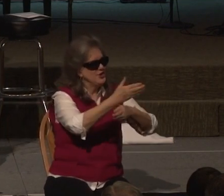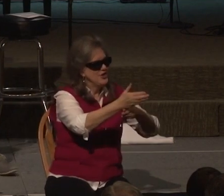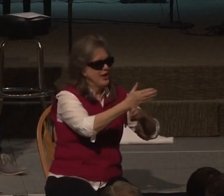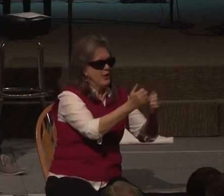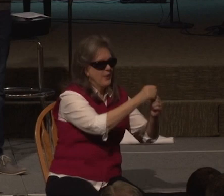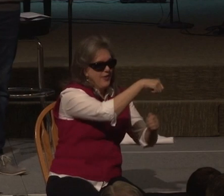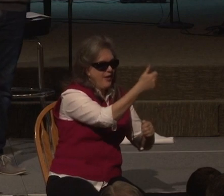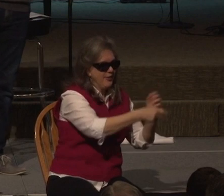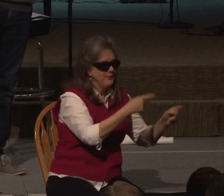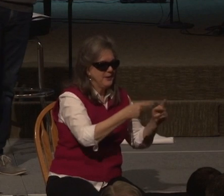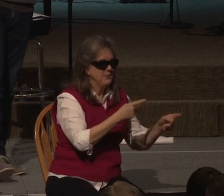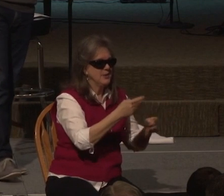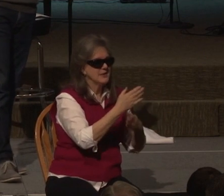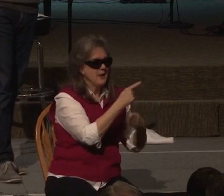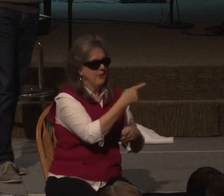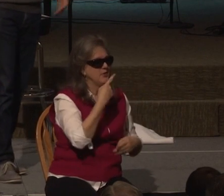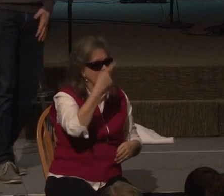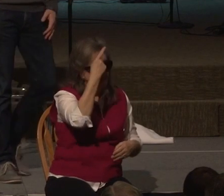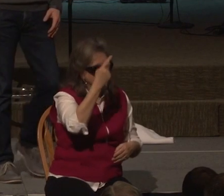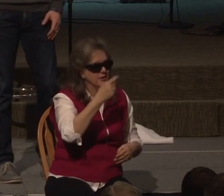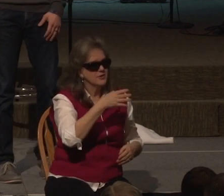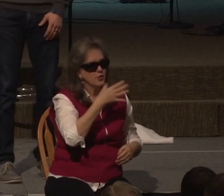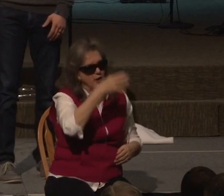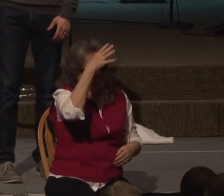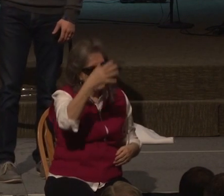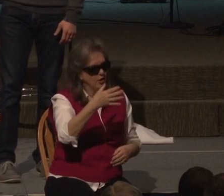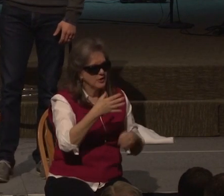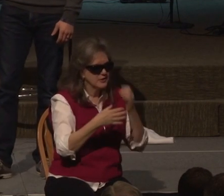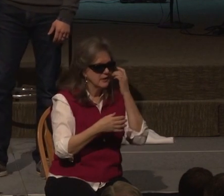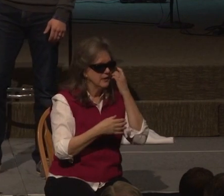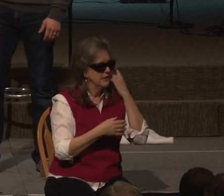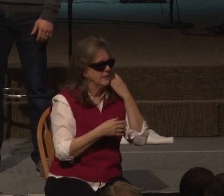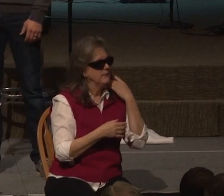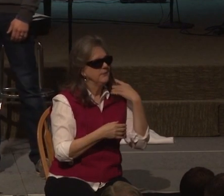to other people. Some of you are parents or grandparents.